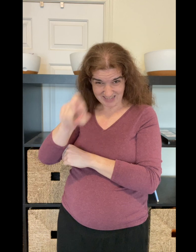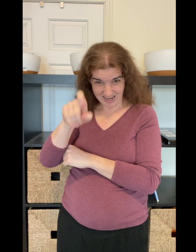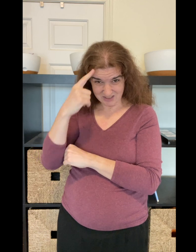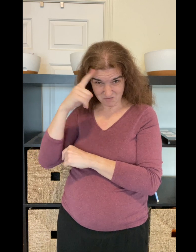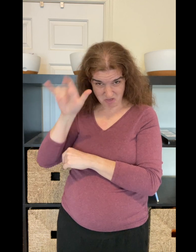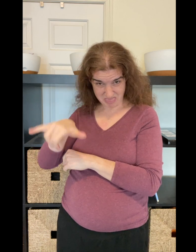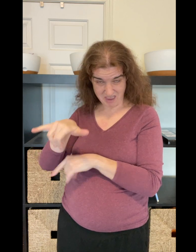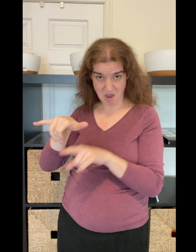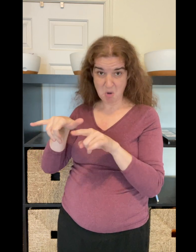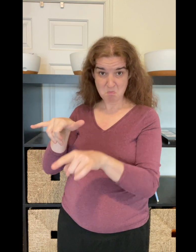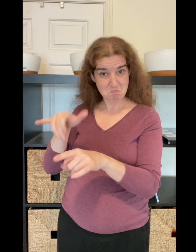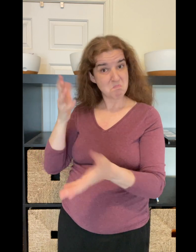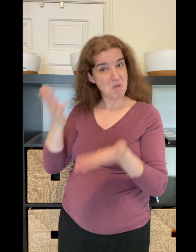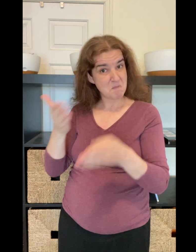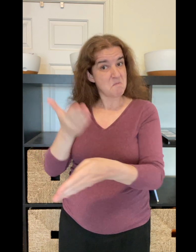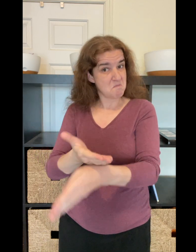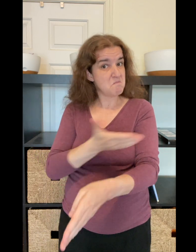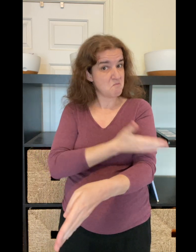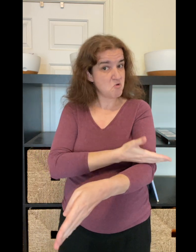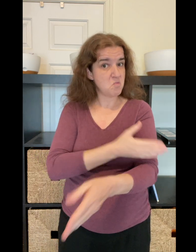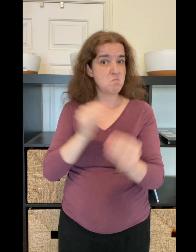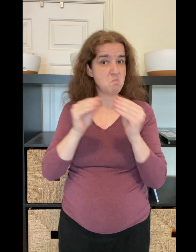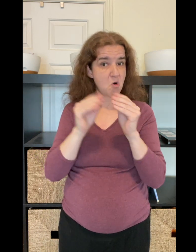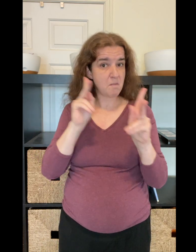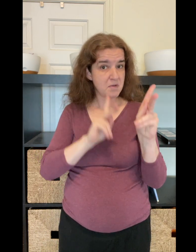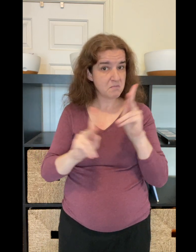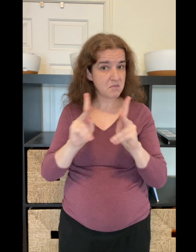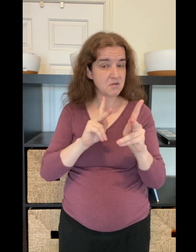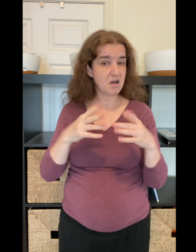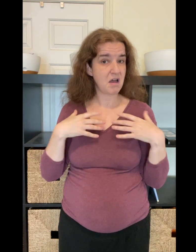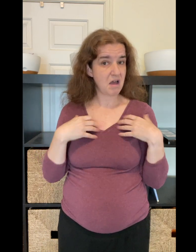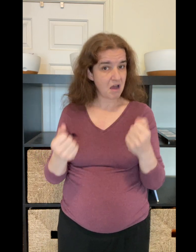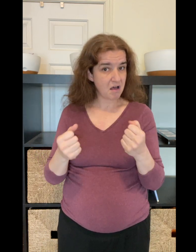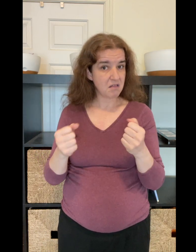the junk food a tax. Maybe that would improve more